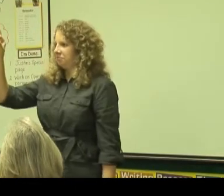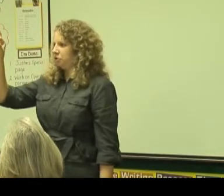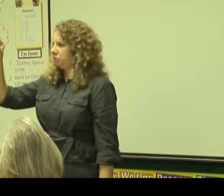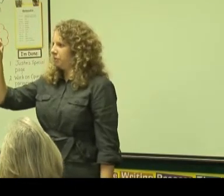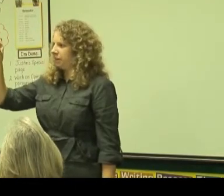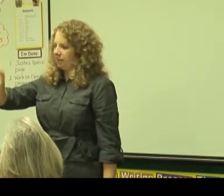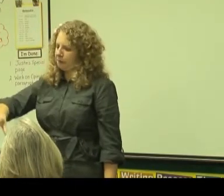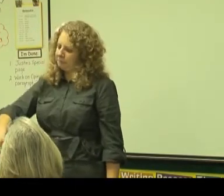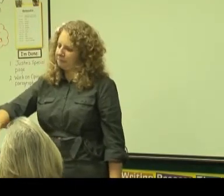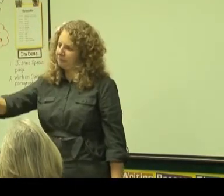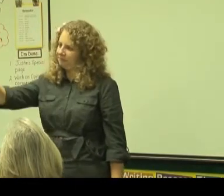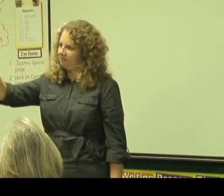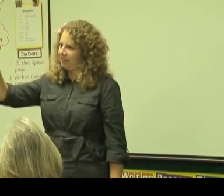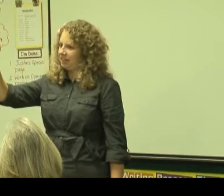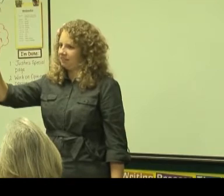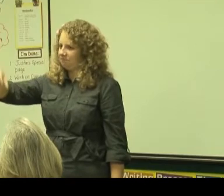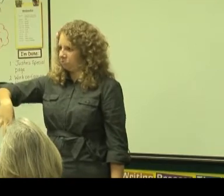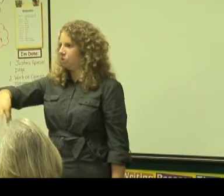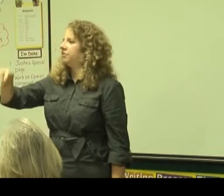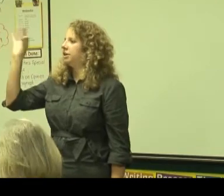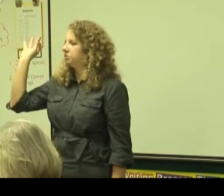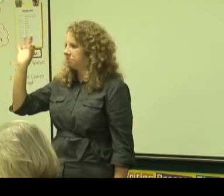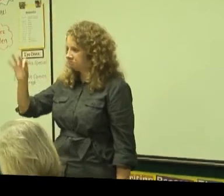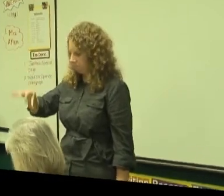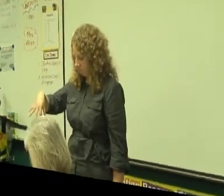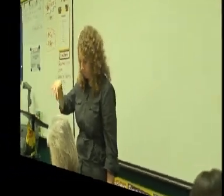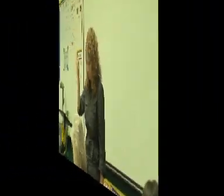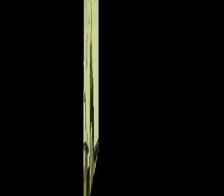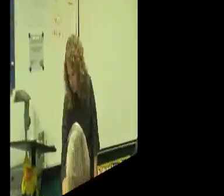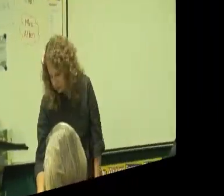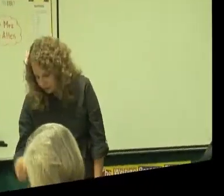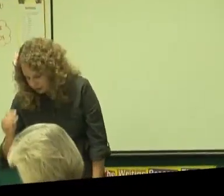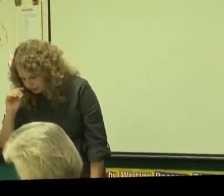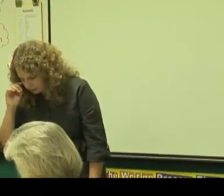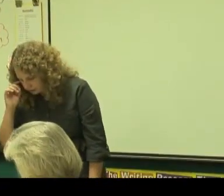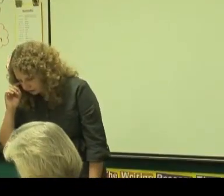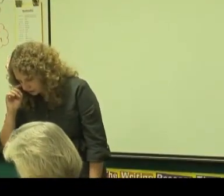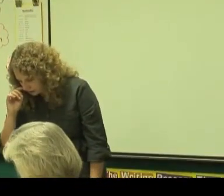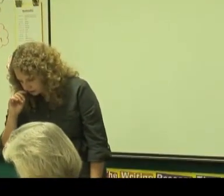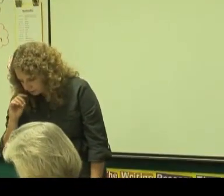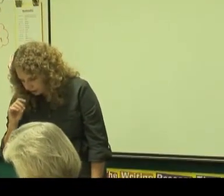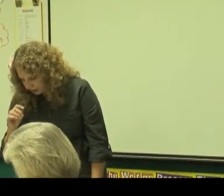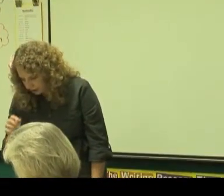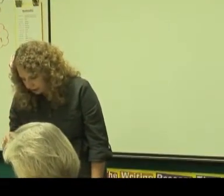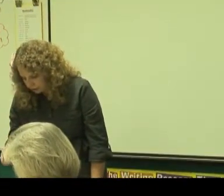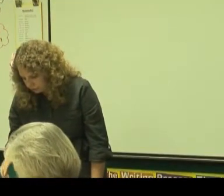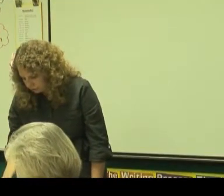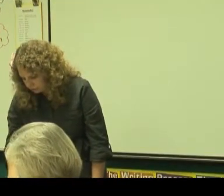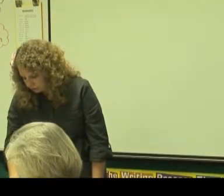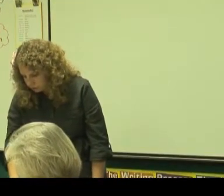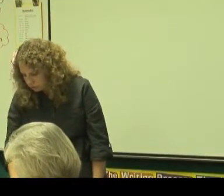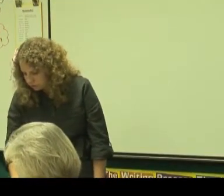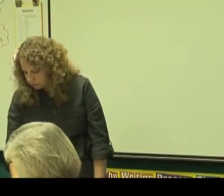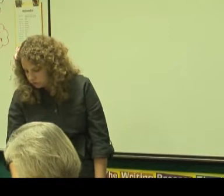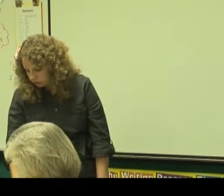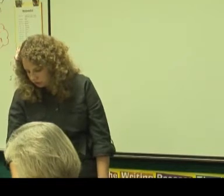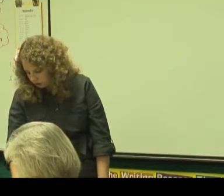You're just picking it up. Or found. Here, then they're talking about how you can start